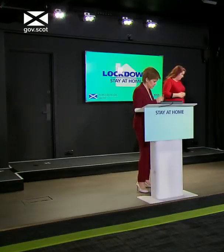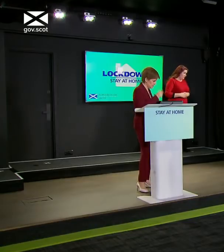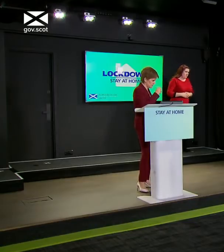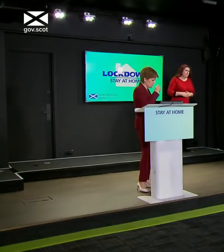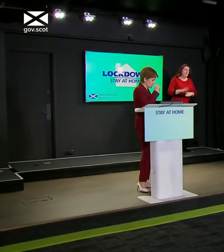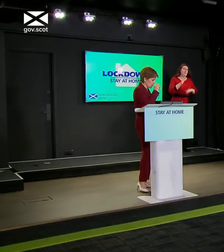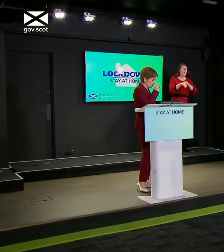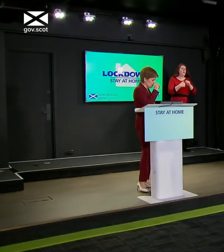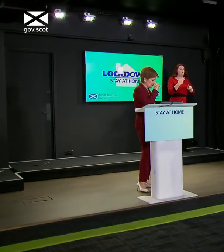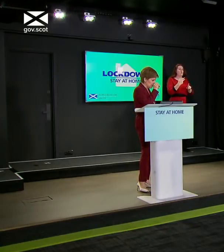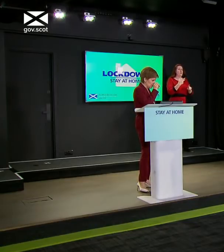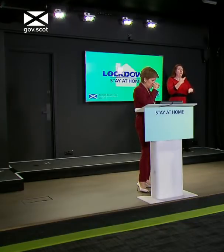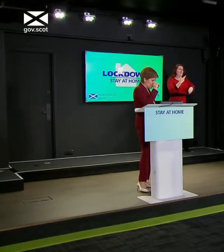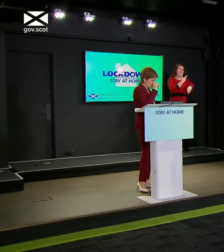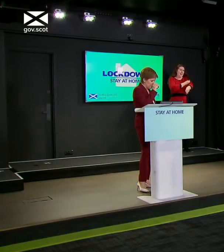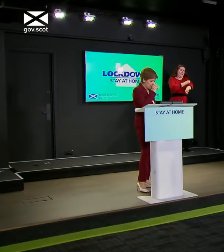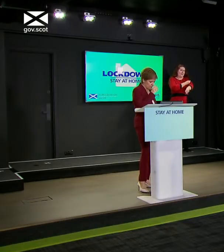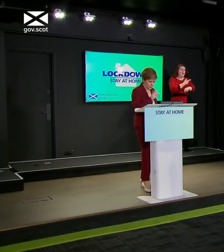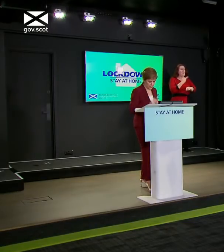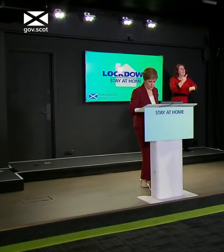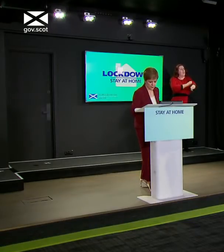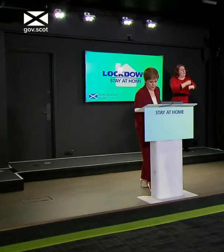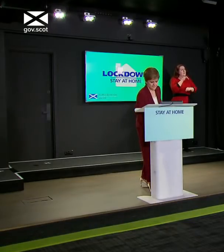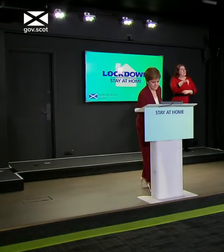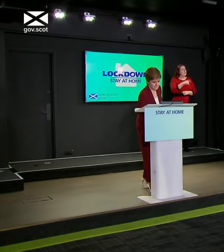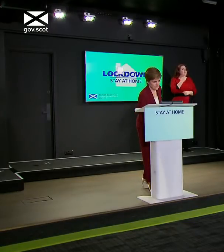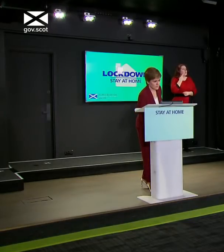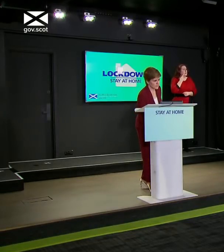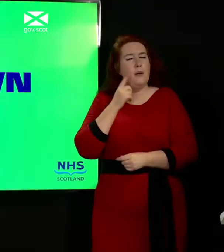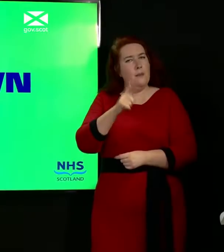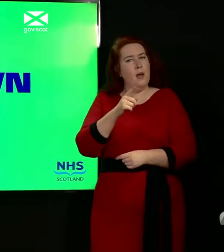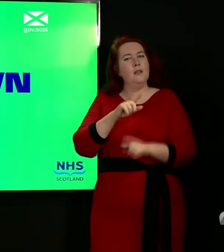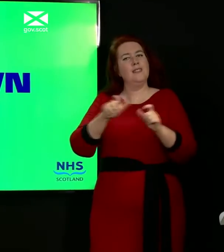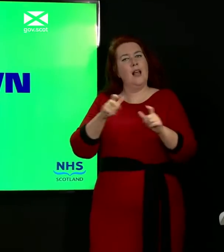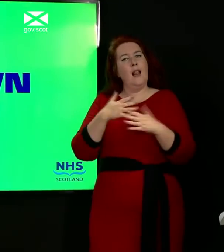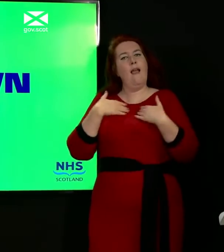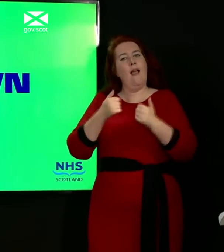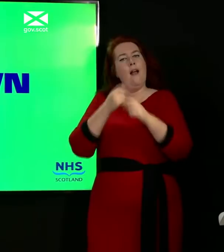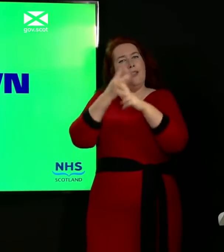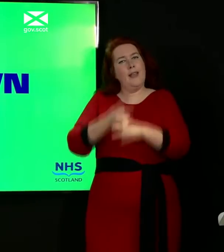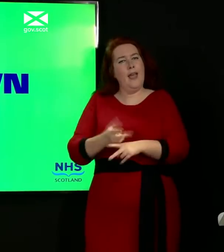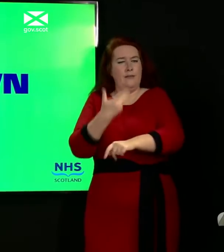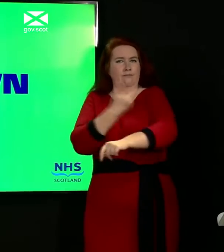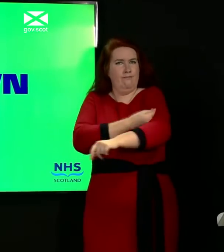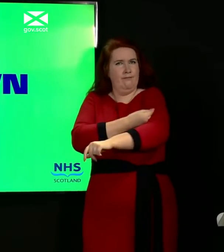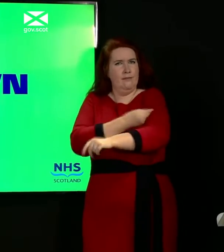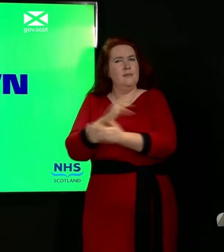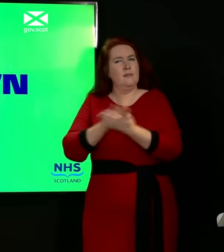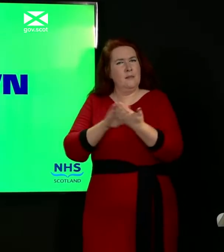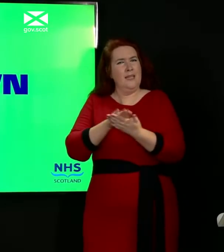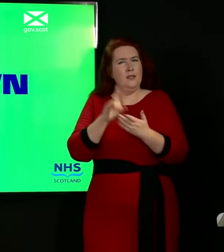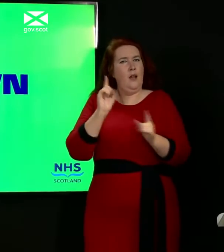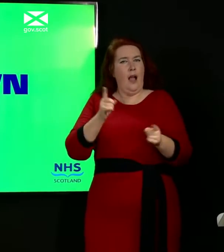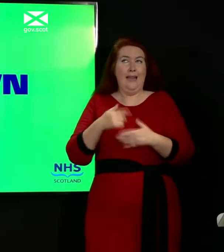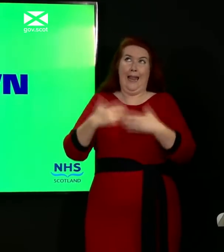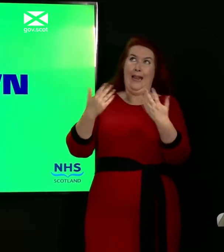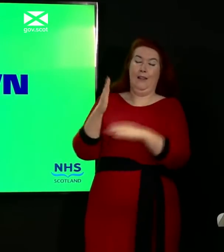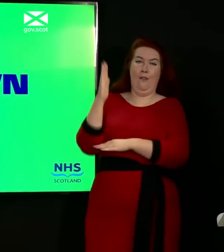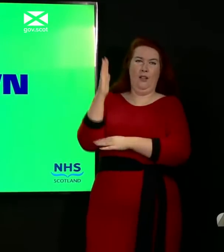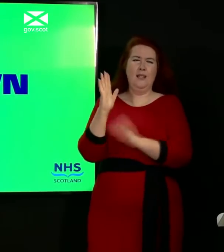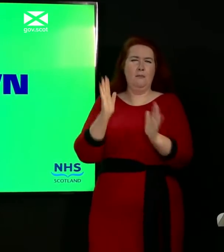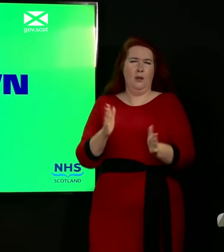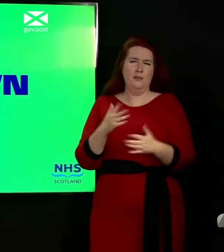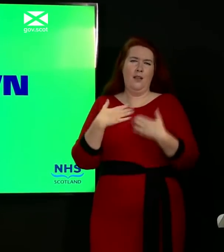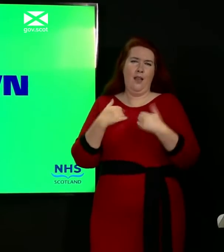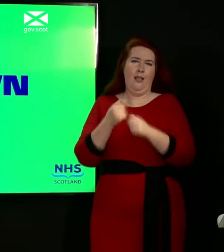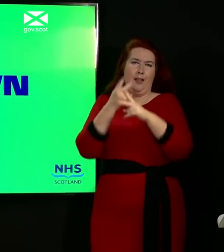training. Vaccines are a simple intervention, but let's remember there's still a healthcare intervention. So you still need a level of healthcare training to be able to do it,